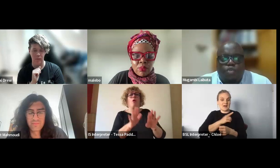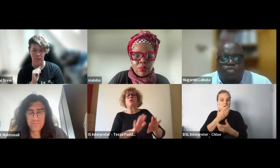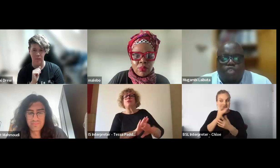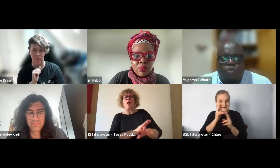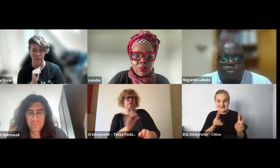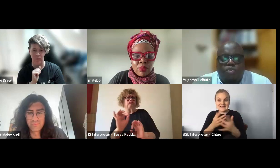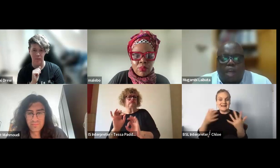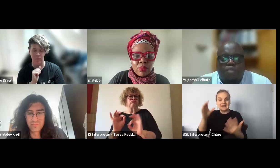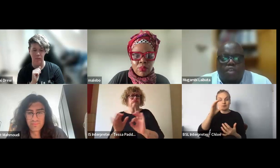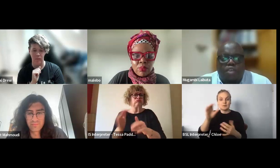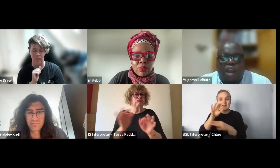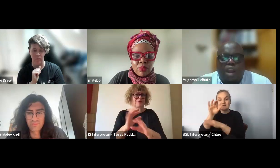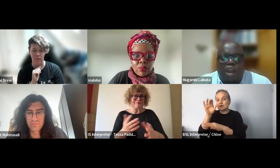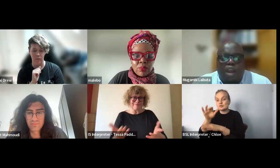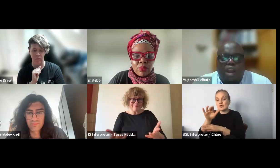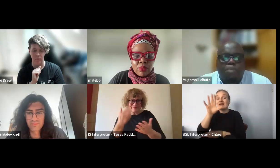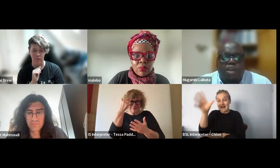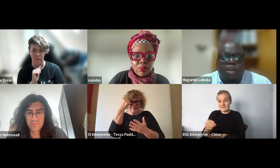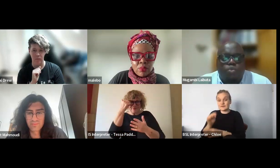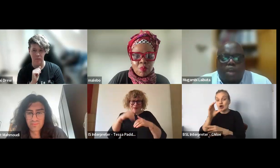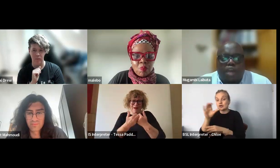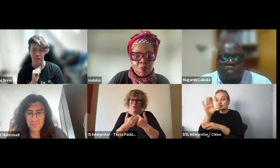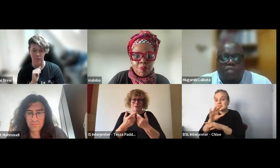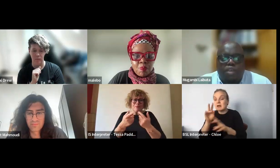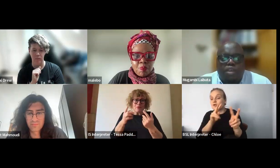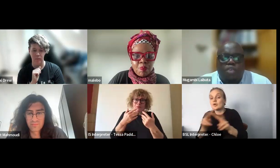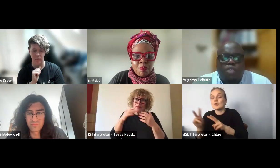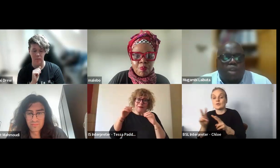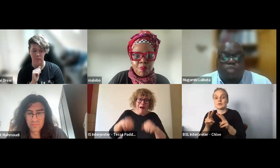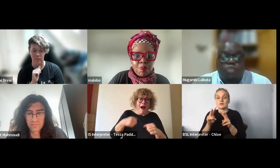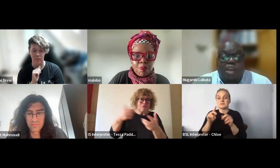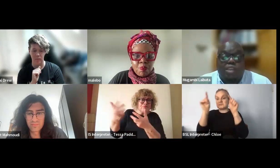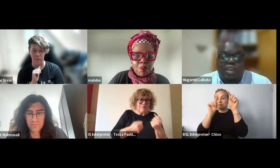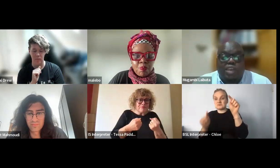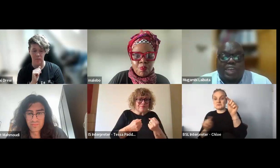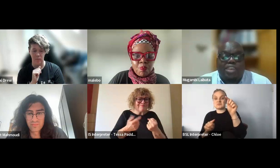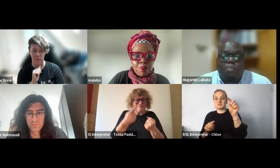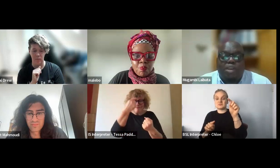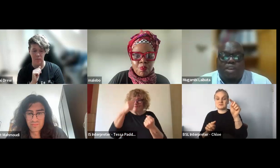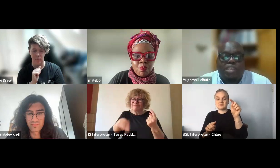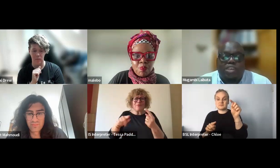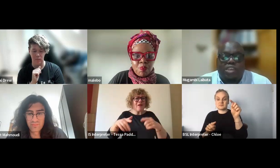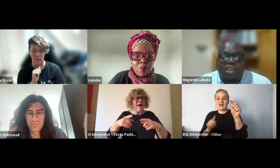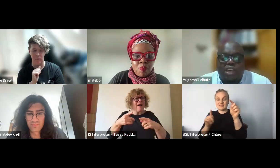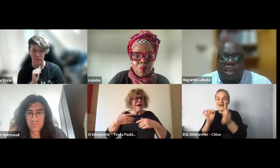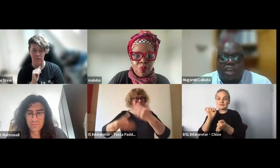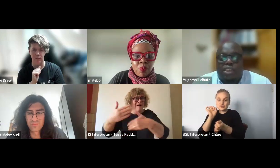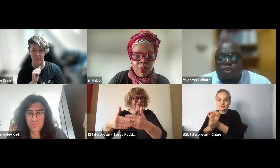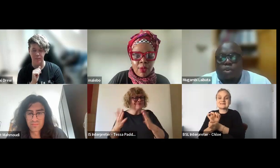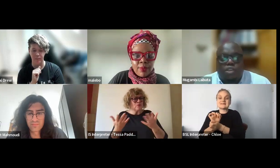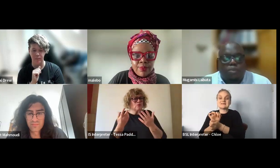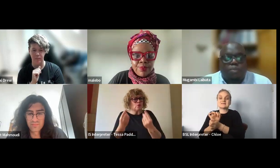in the foreseeable future having a law that is similar to what we have in the AU that also has completely